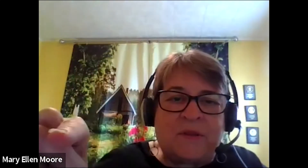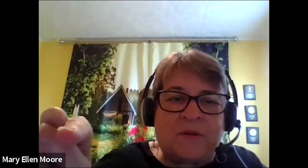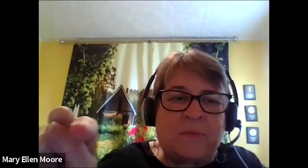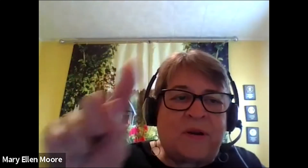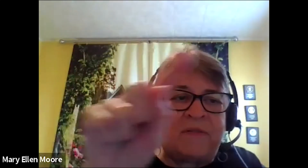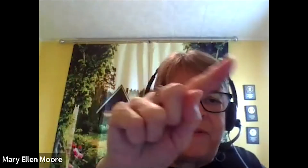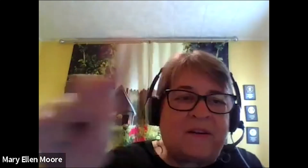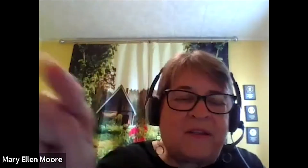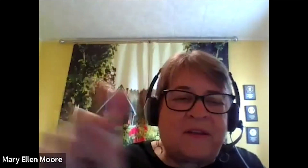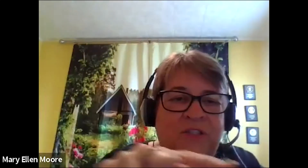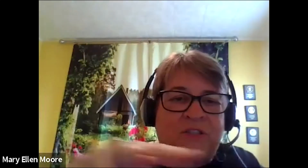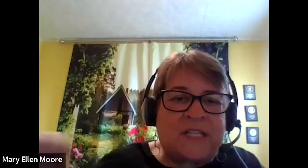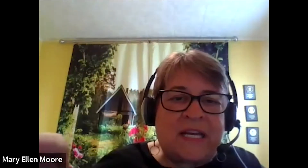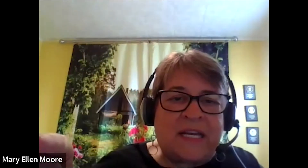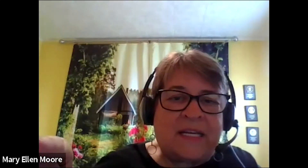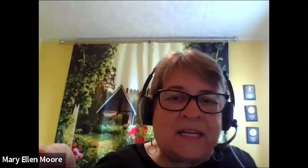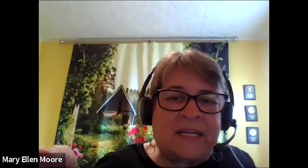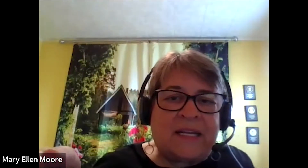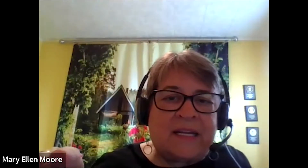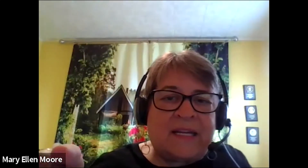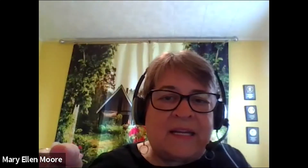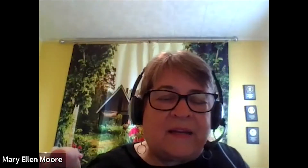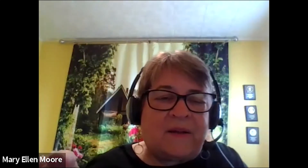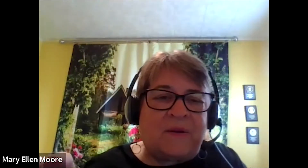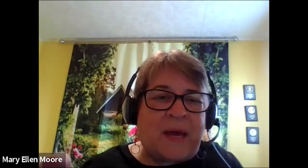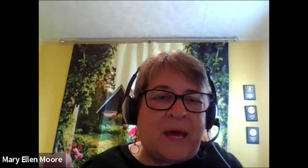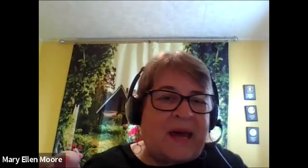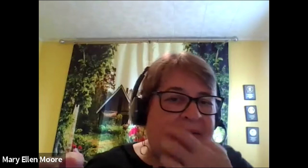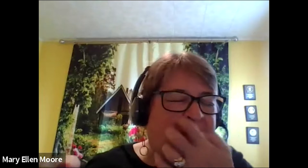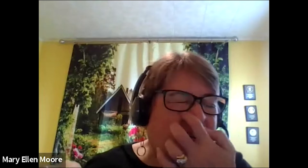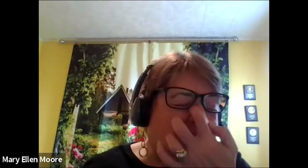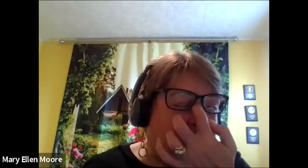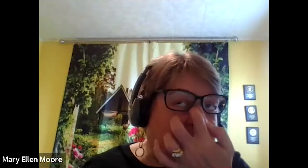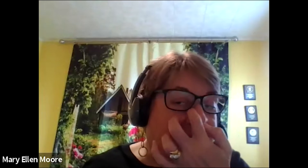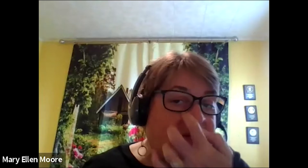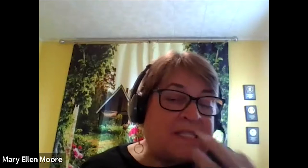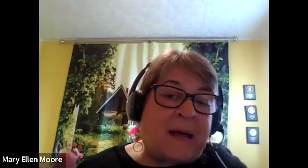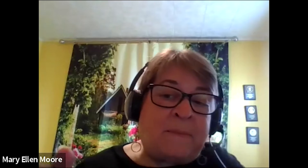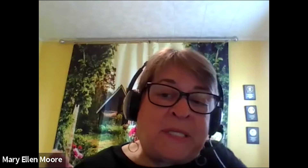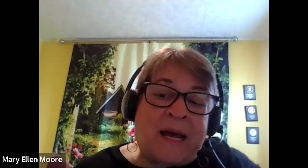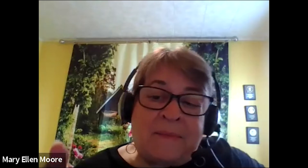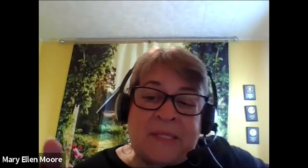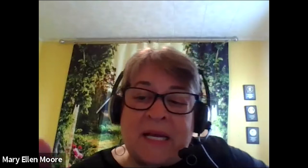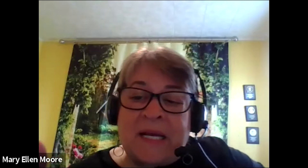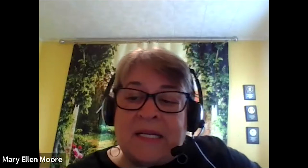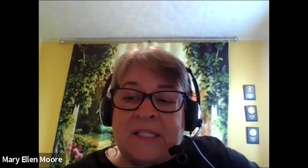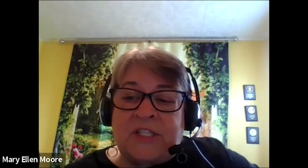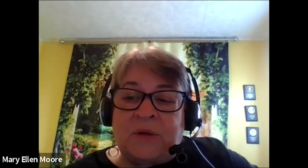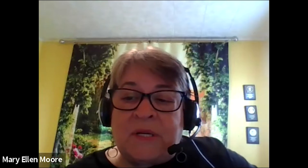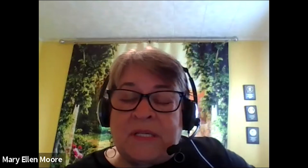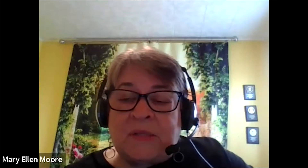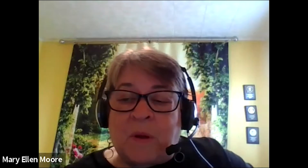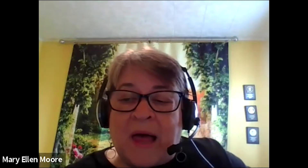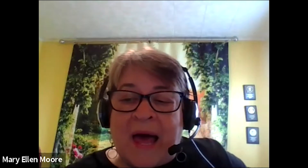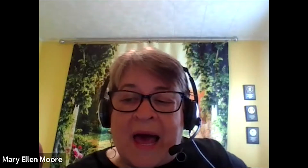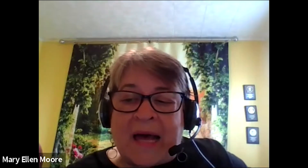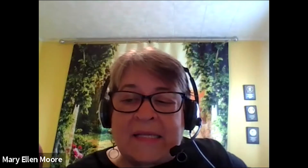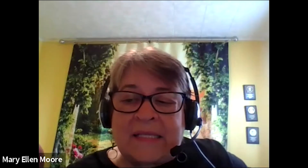your pointer finger. There's your Z. Okay, very good. Now, sometimes students will ask,